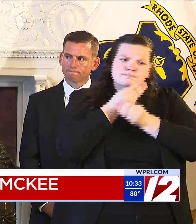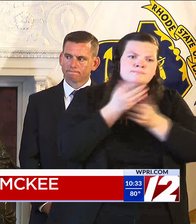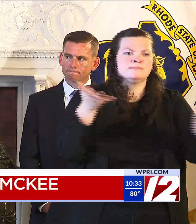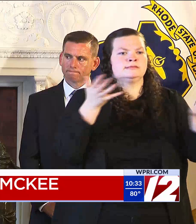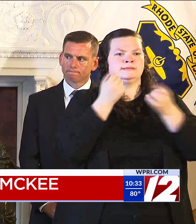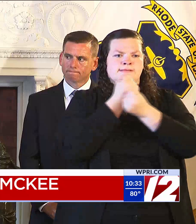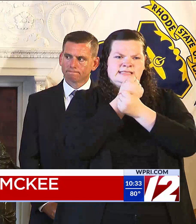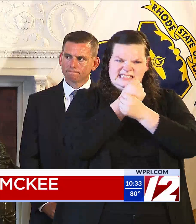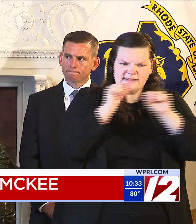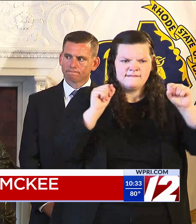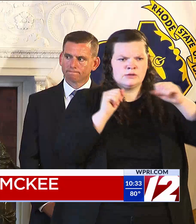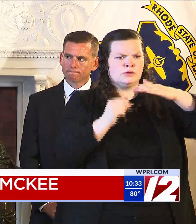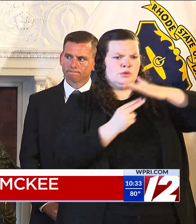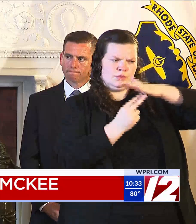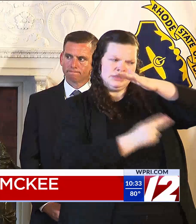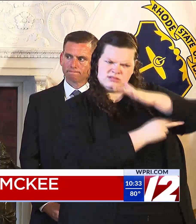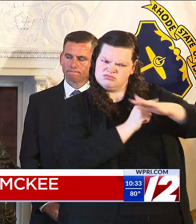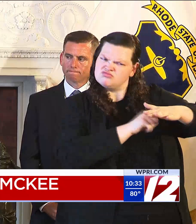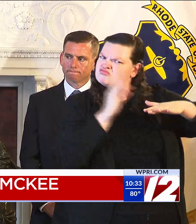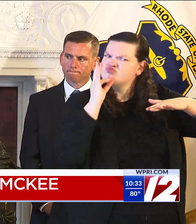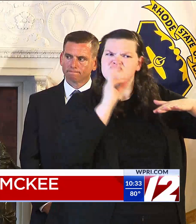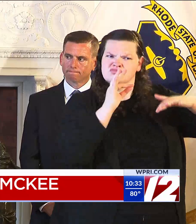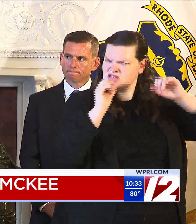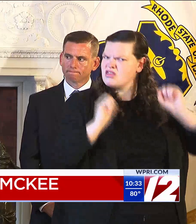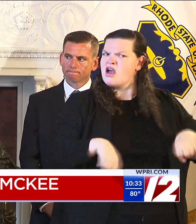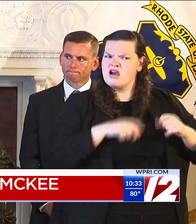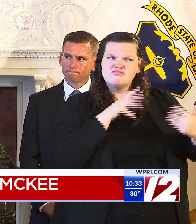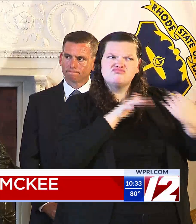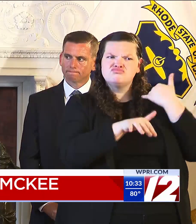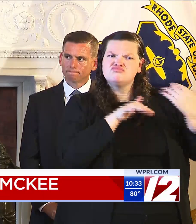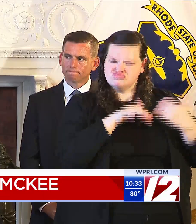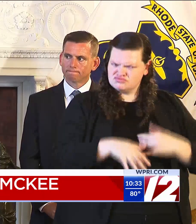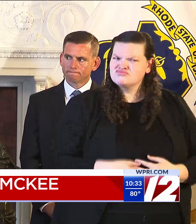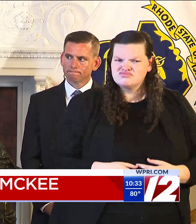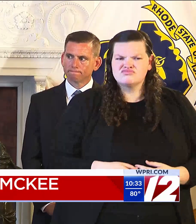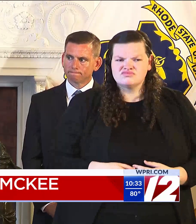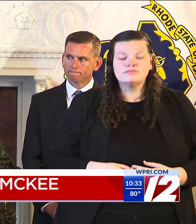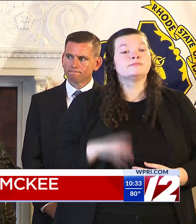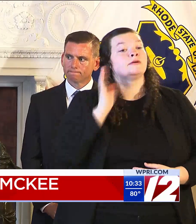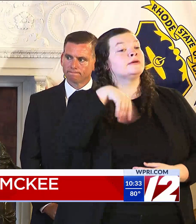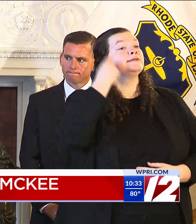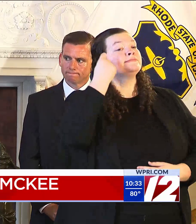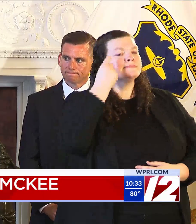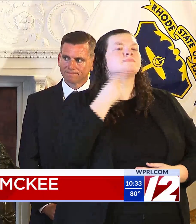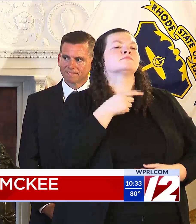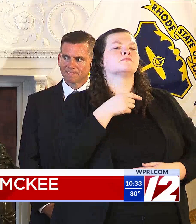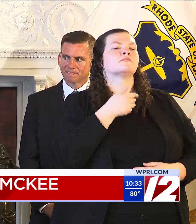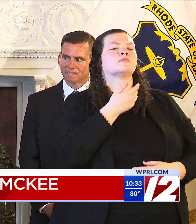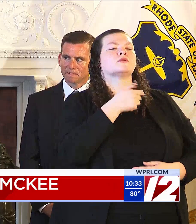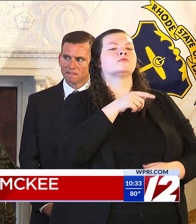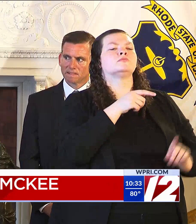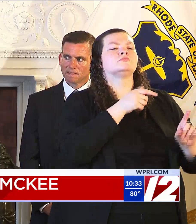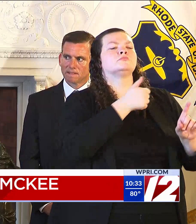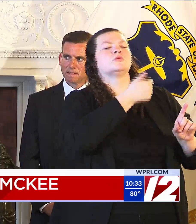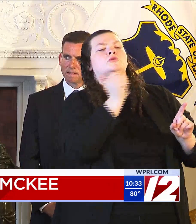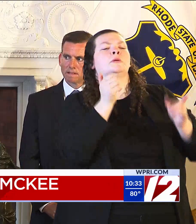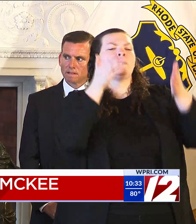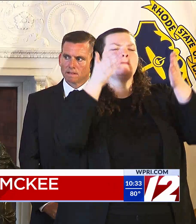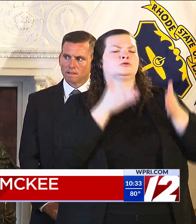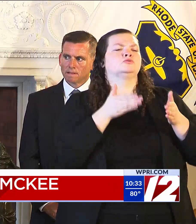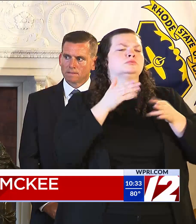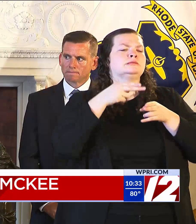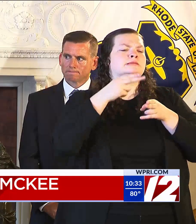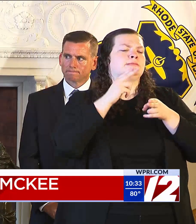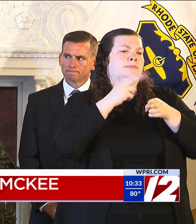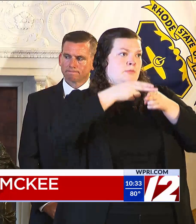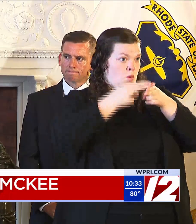and then with other provisions that we put in with weight analysis, and so I'll let Peter kind of finish up on that question.